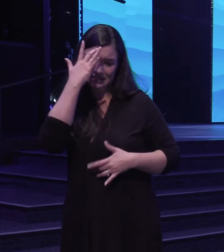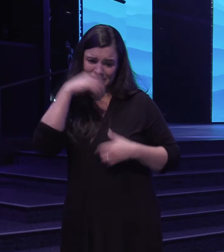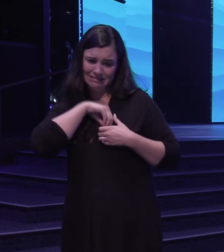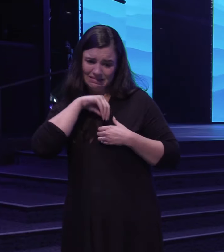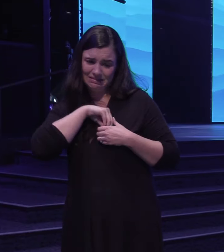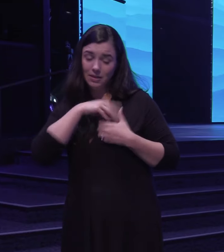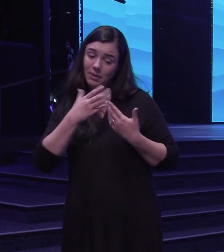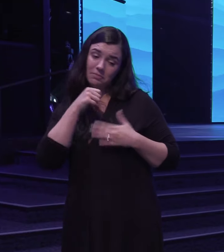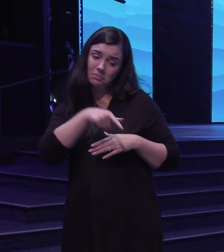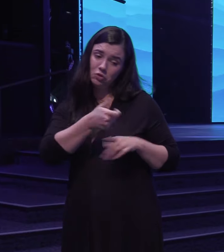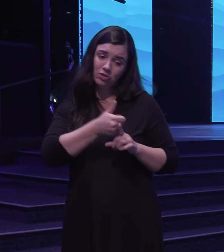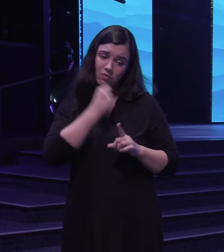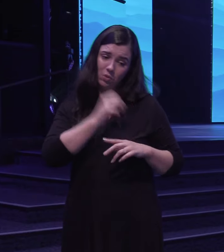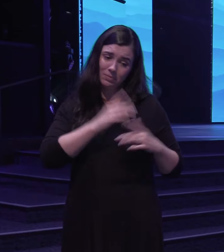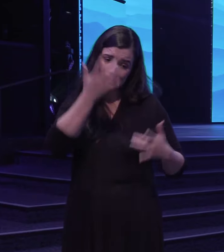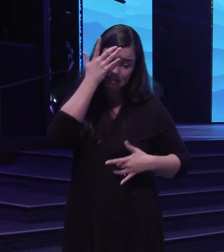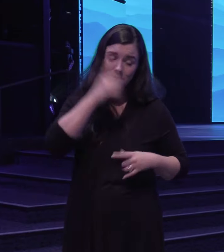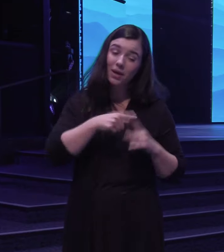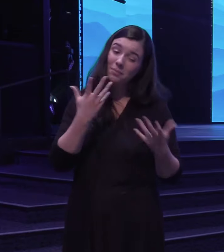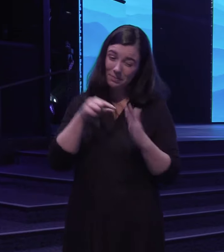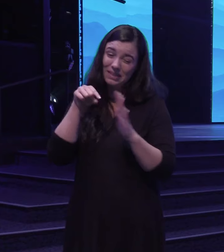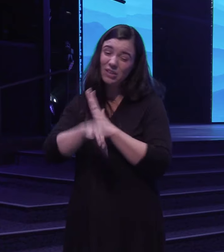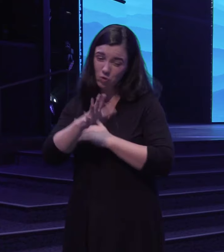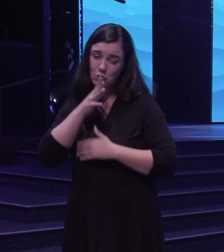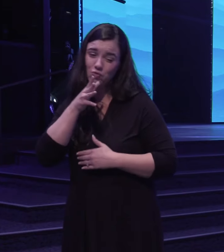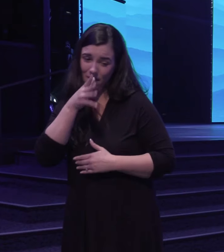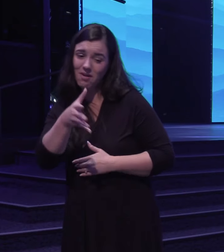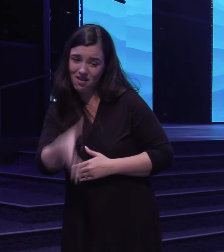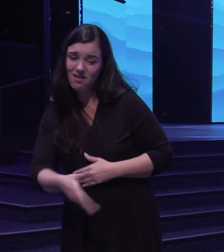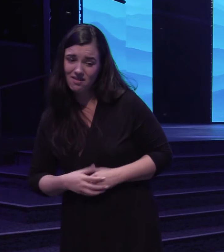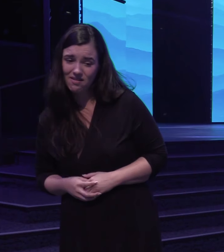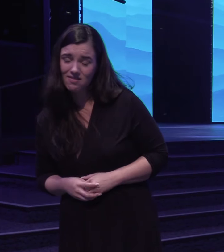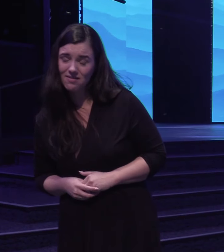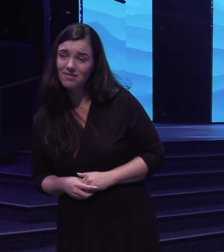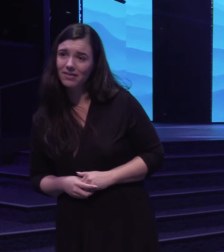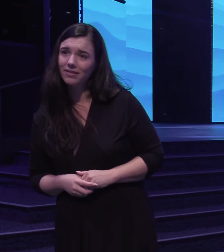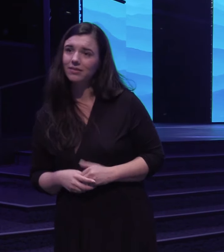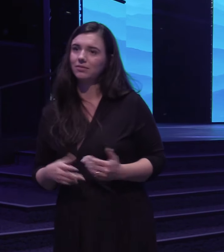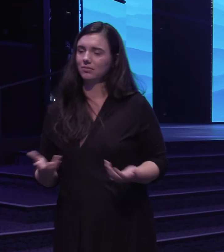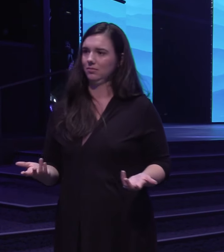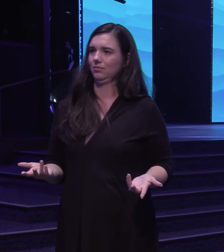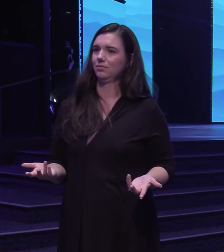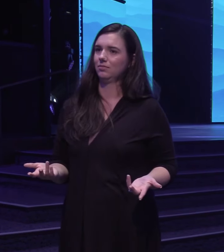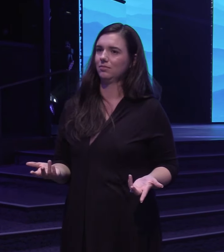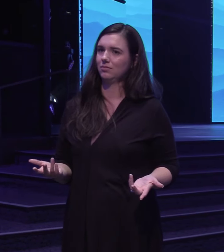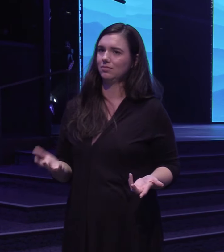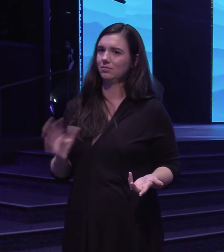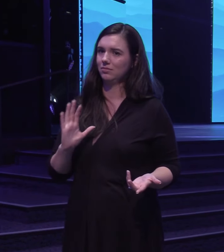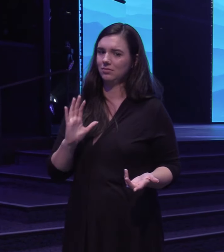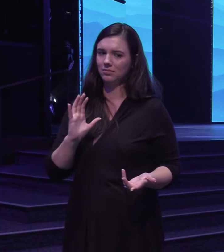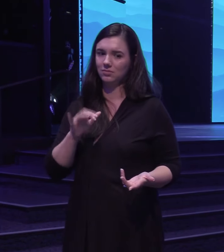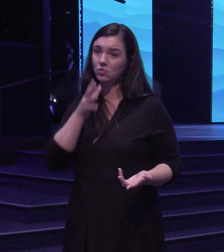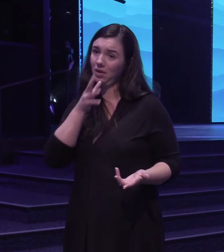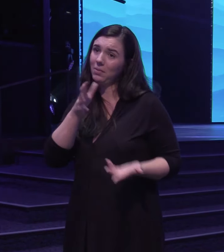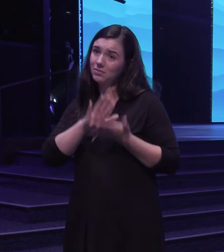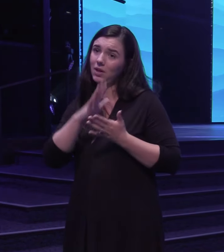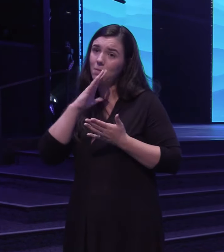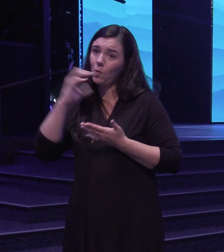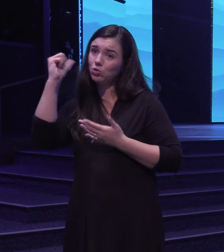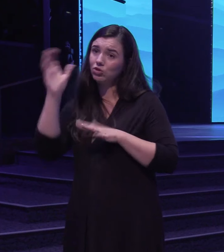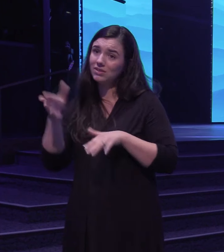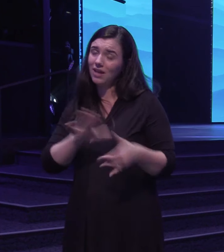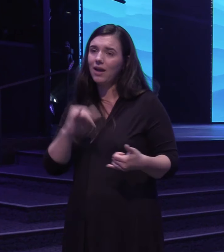won't make them sick, but that might kill their grandmother. Well, you know, grandmothers do get older and they